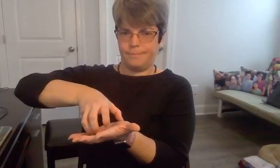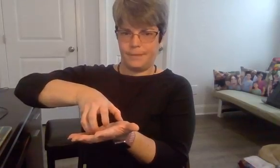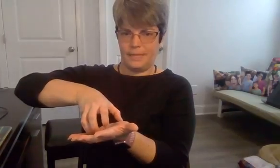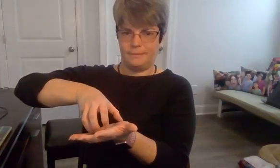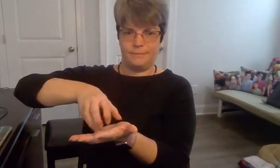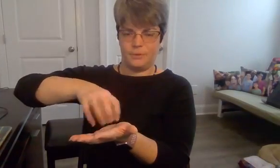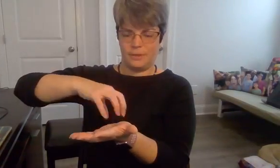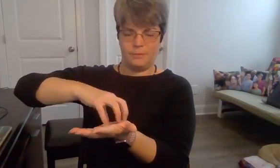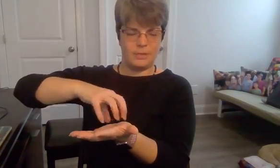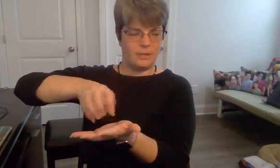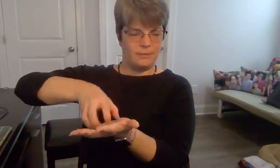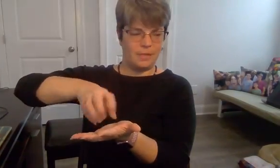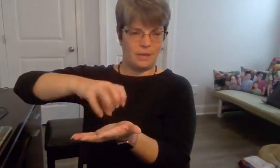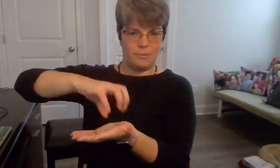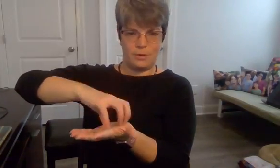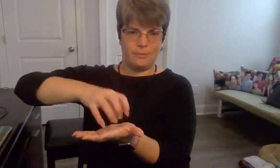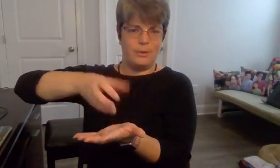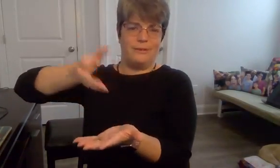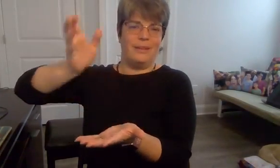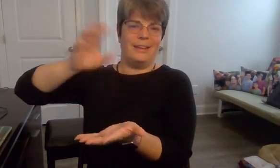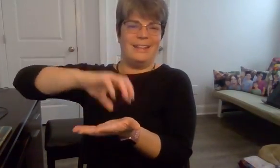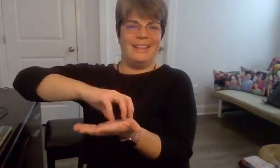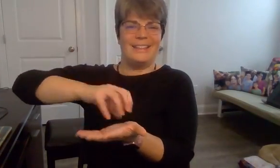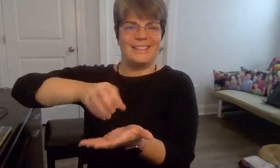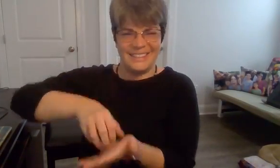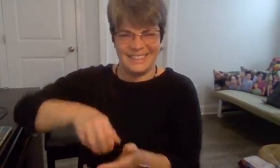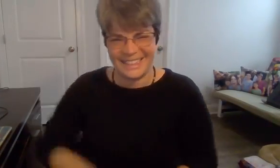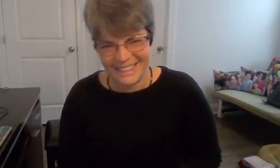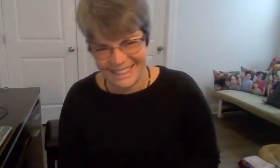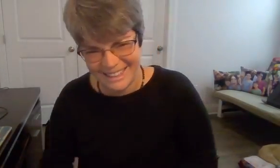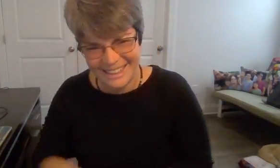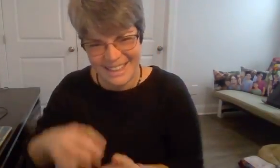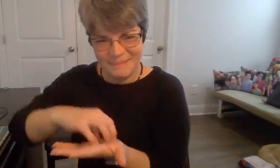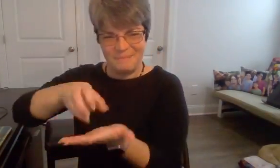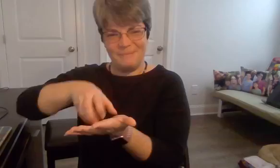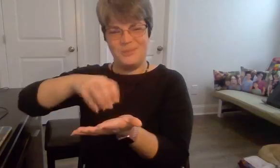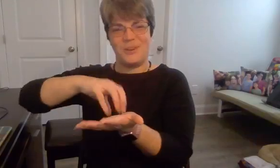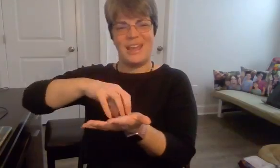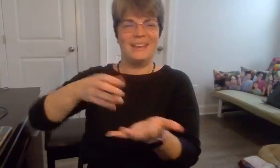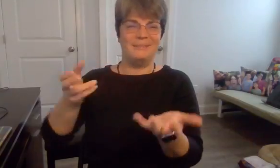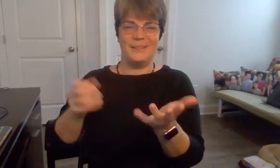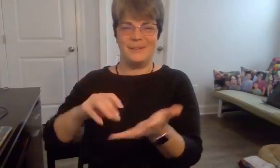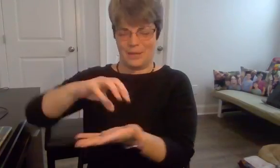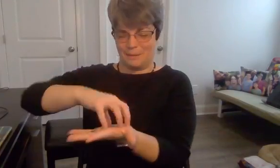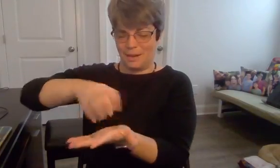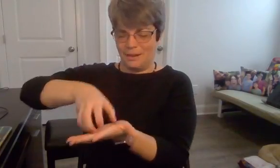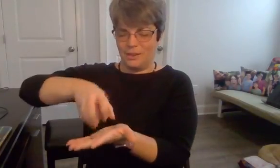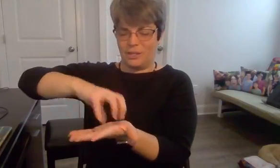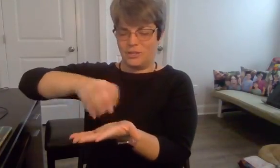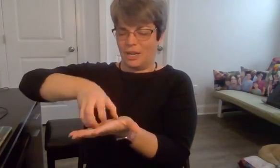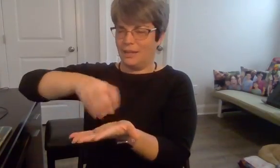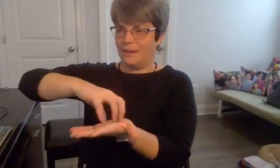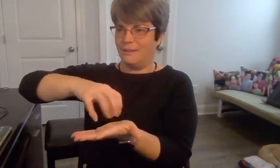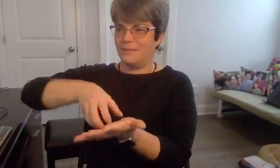plate, or what's it called? Cutting board, whatever that thing's called. Tray? You know what I'm talking about. Cookie tray. There you go.